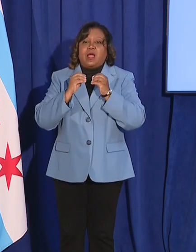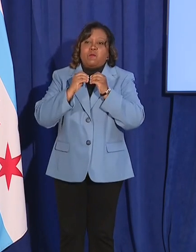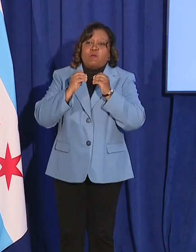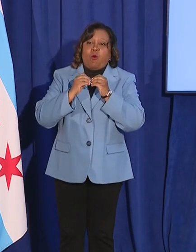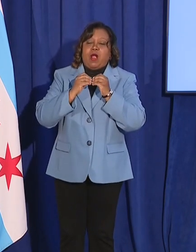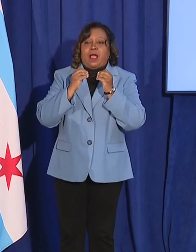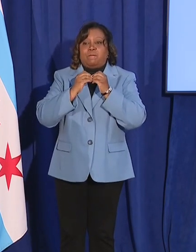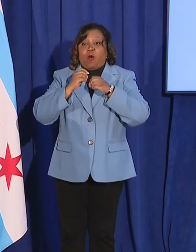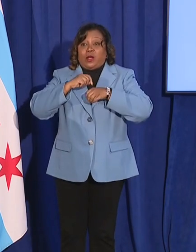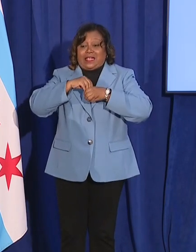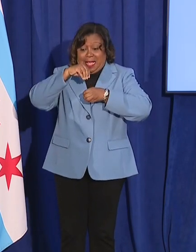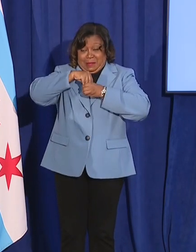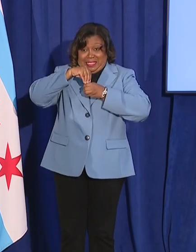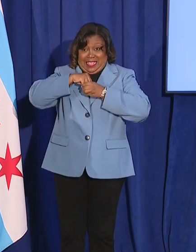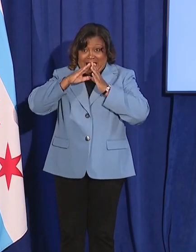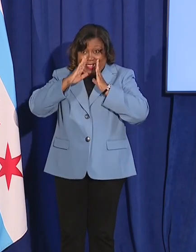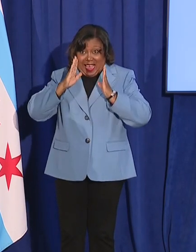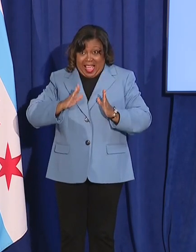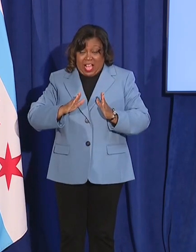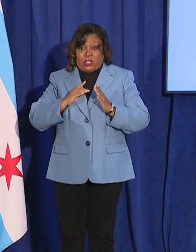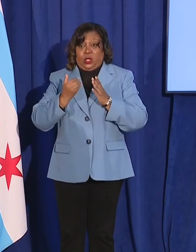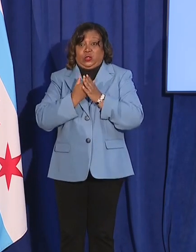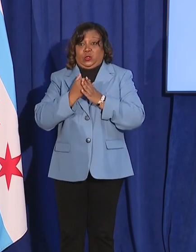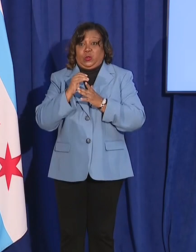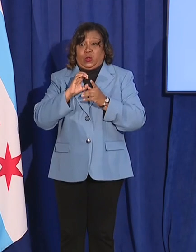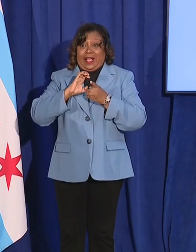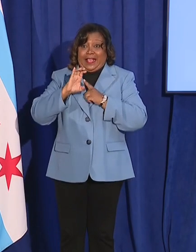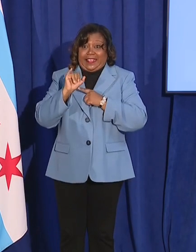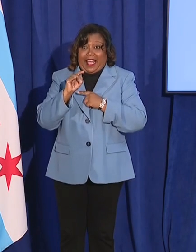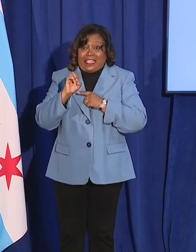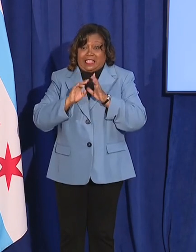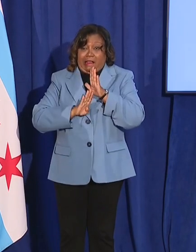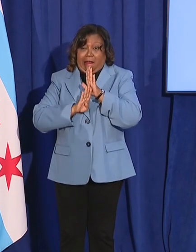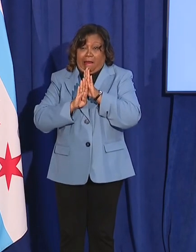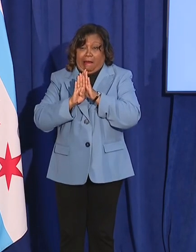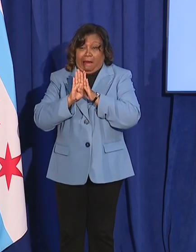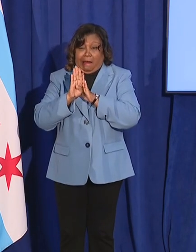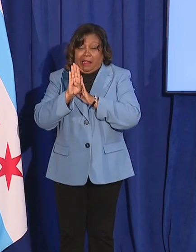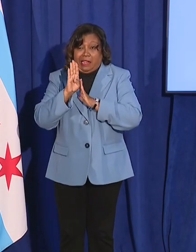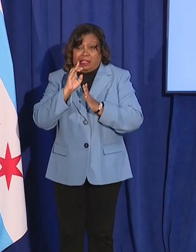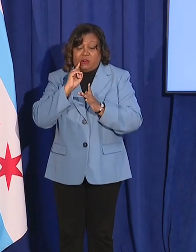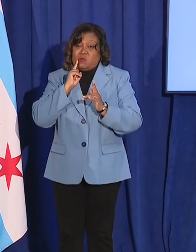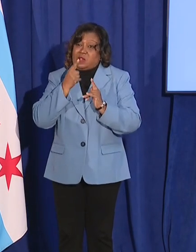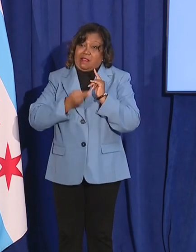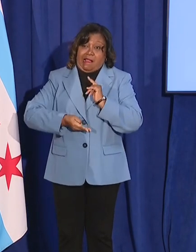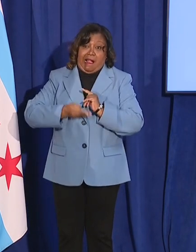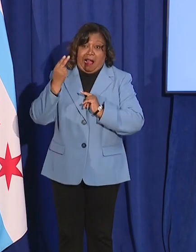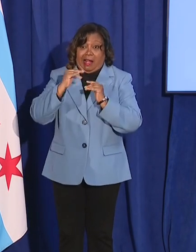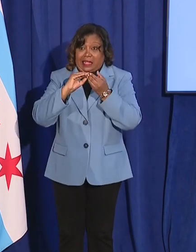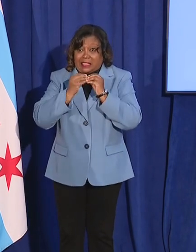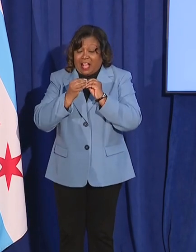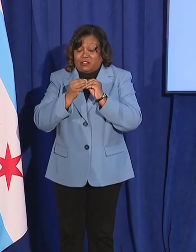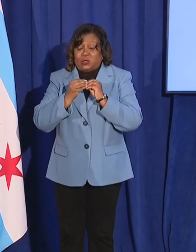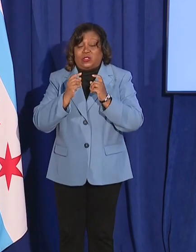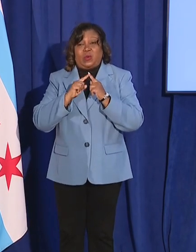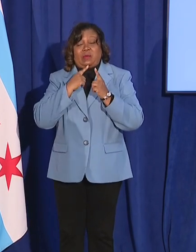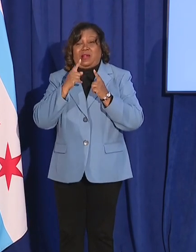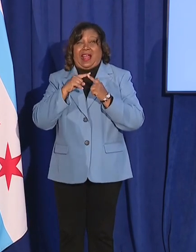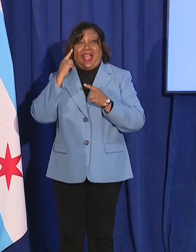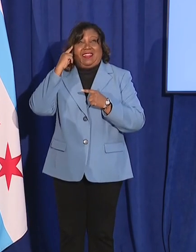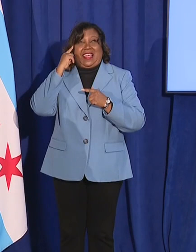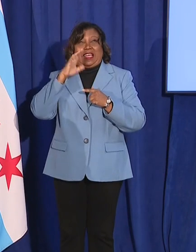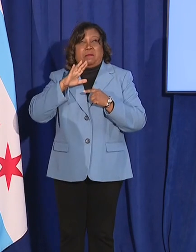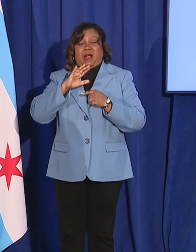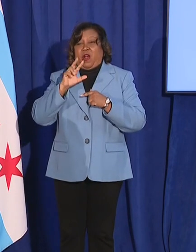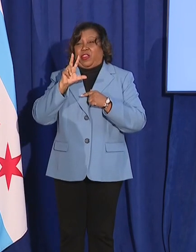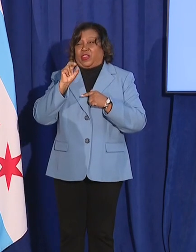more and more time indoors, new cases have reached, unfortunately, record levels. We've put on, I think,